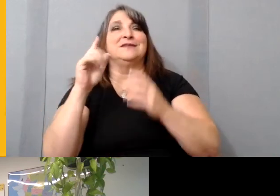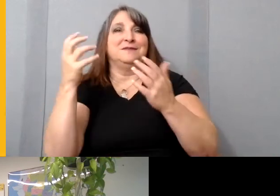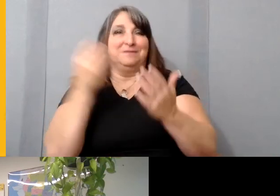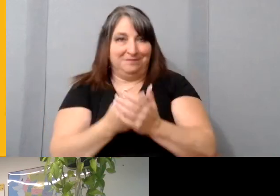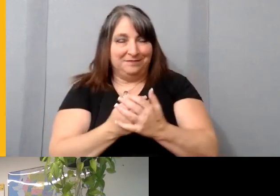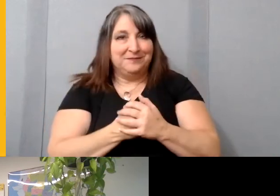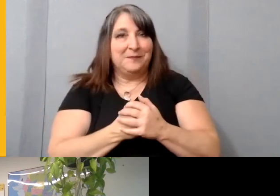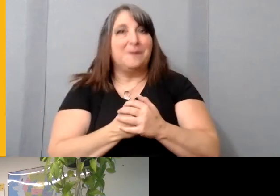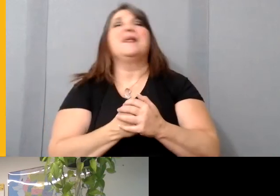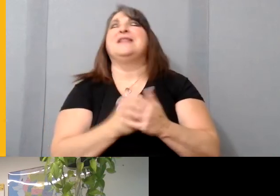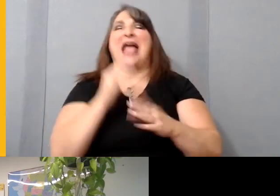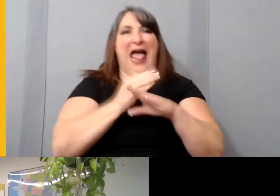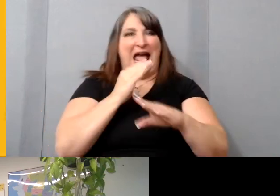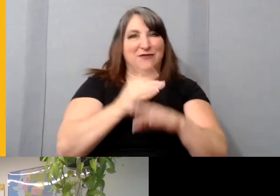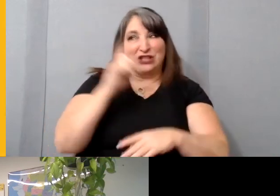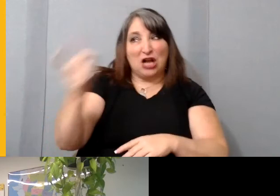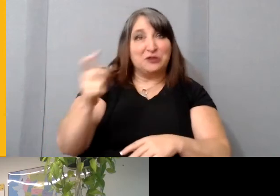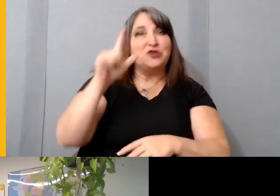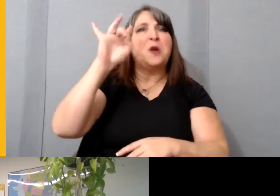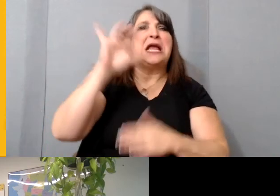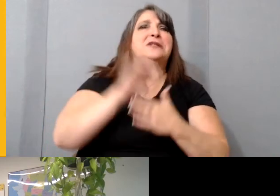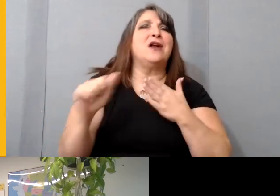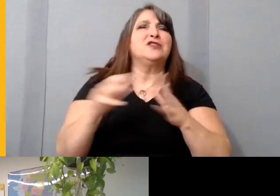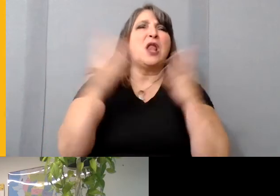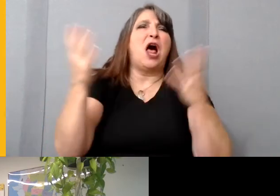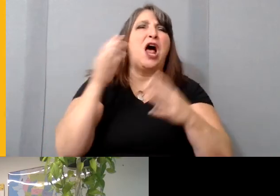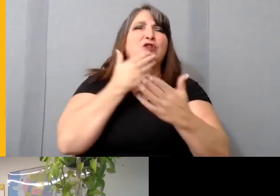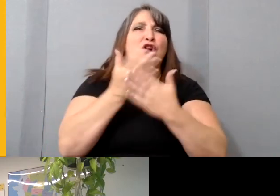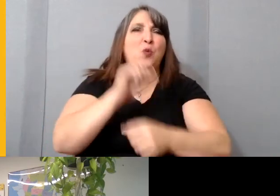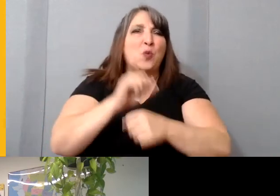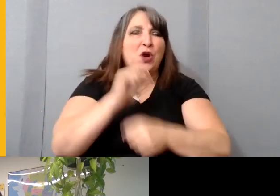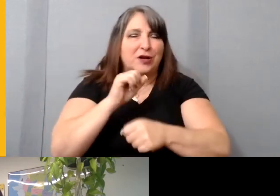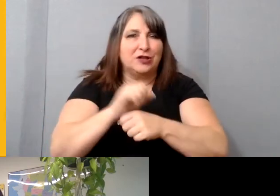$28. So a lot of great work on that front as well,